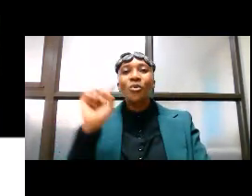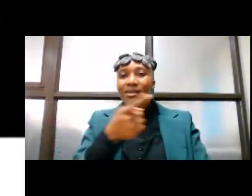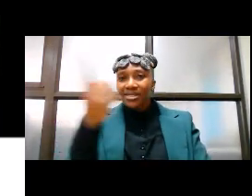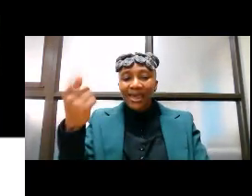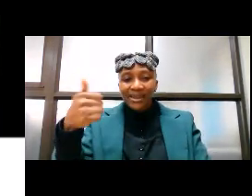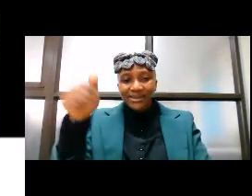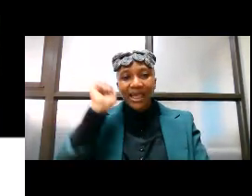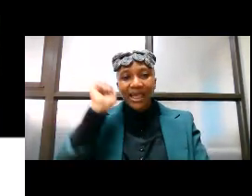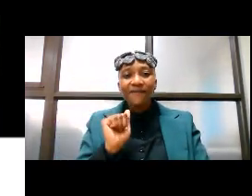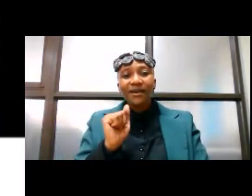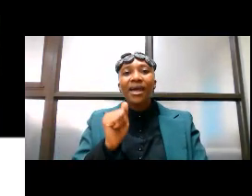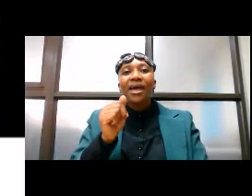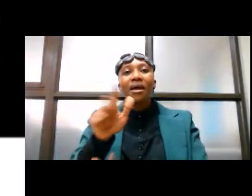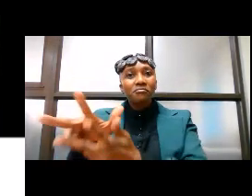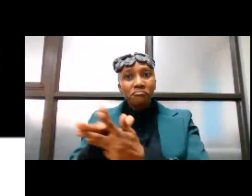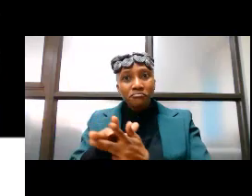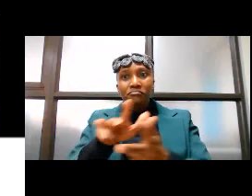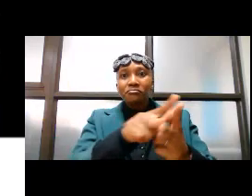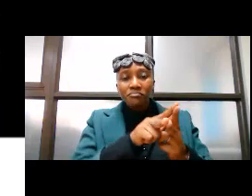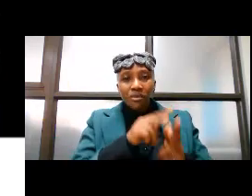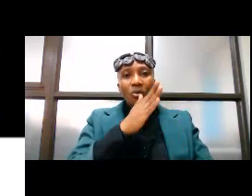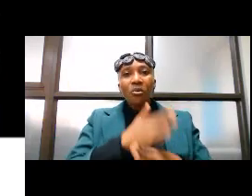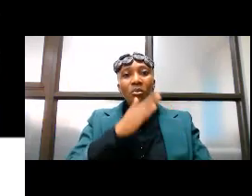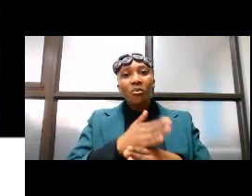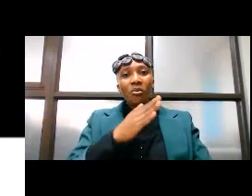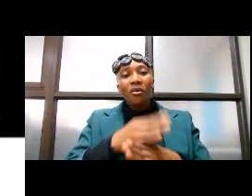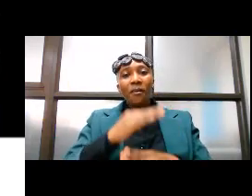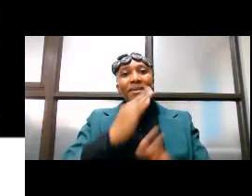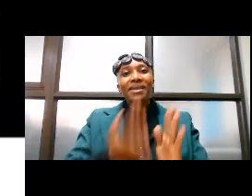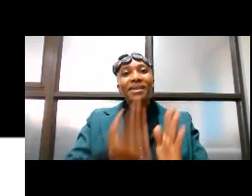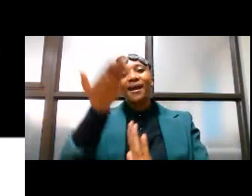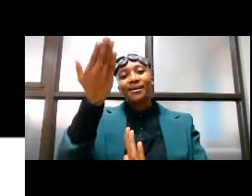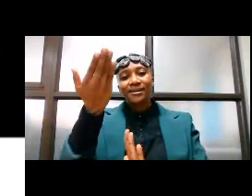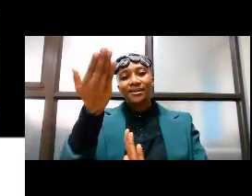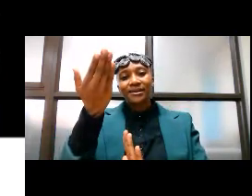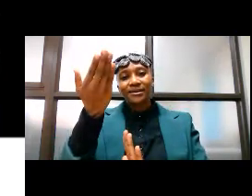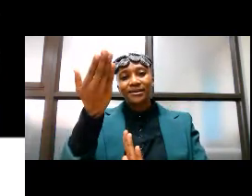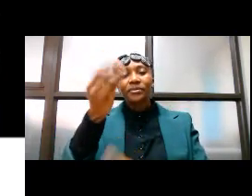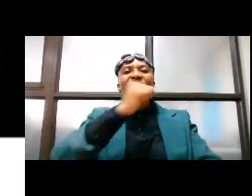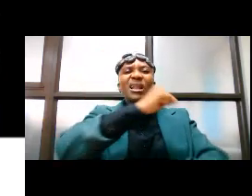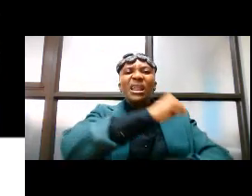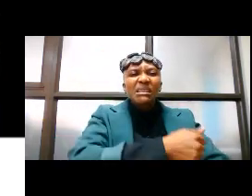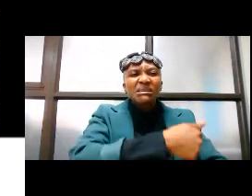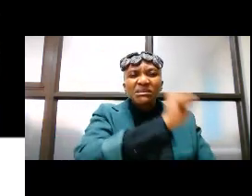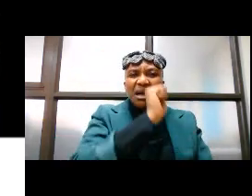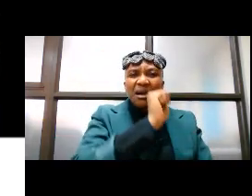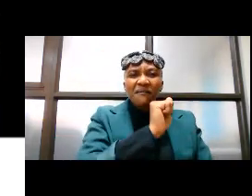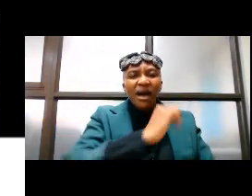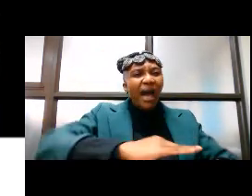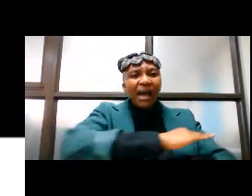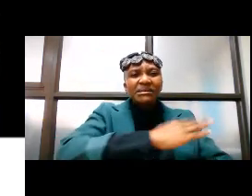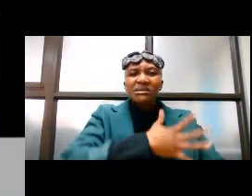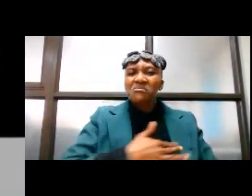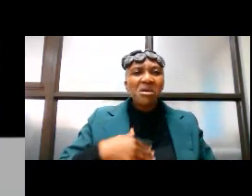be employed was larger and higher than learners who did not have access to Braille.